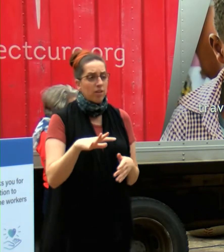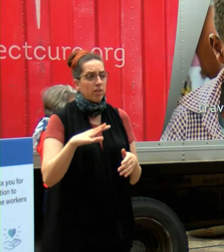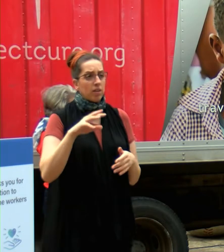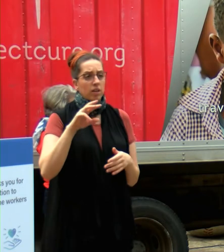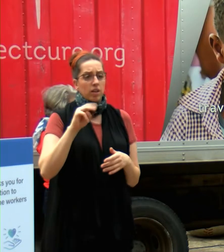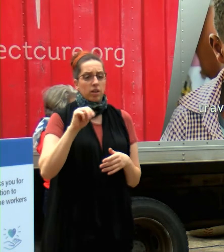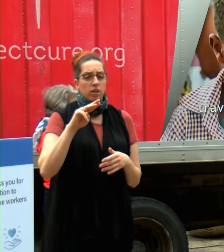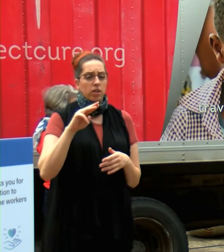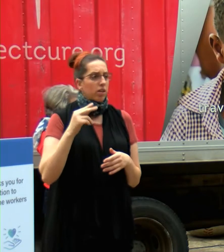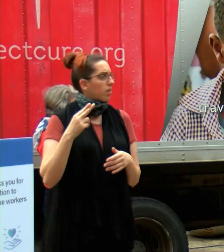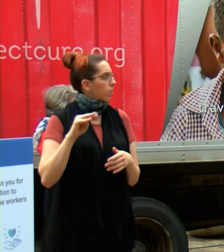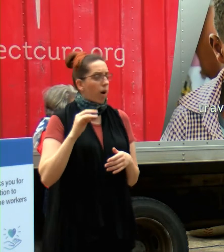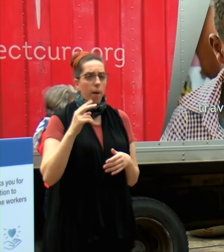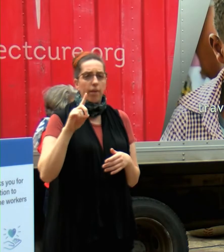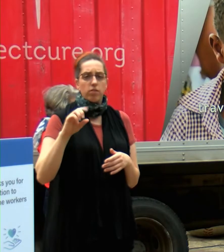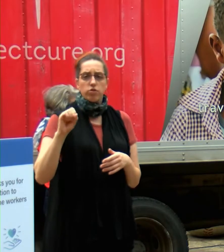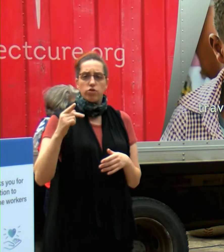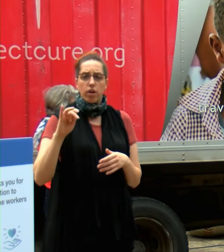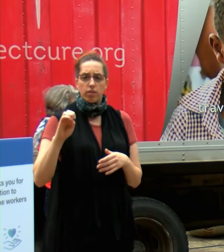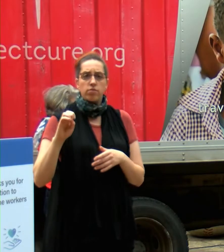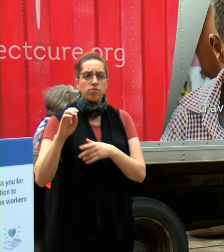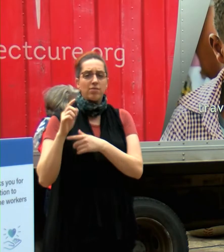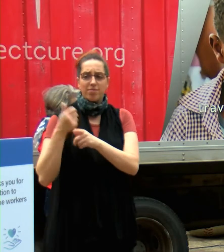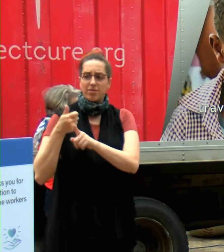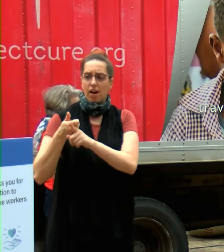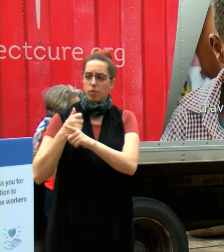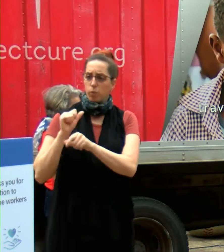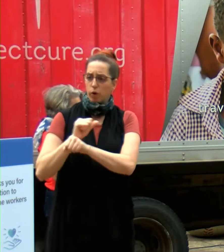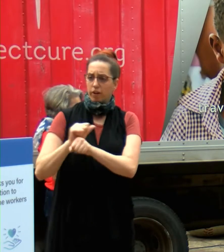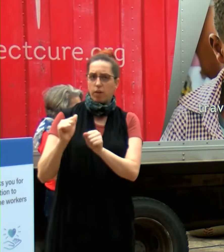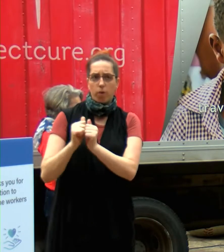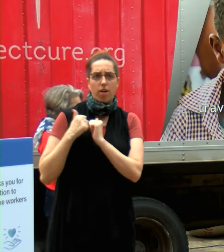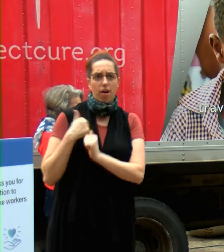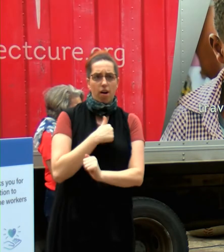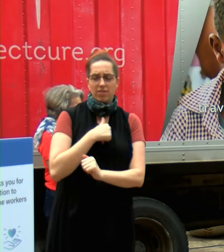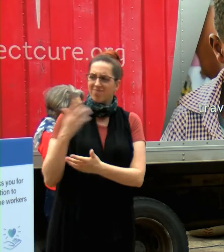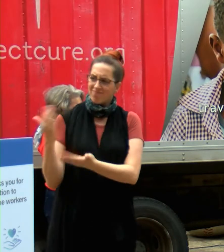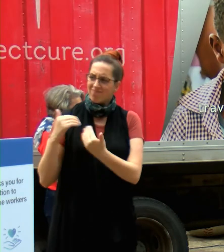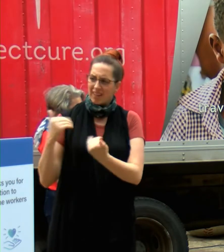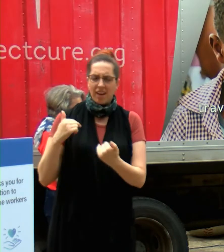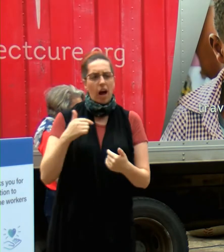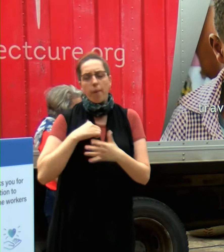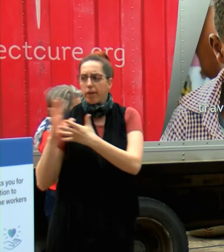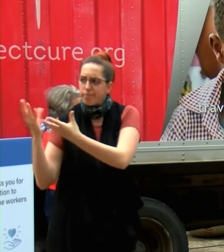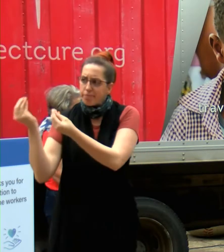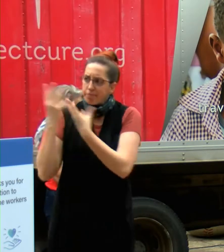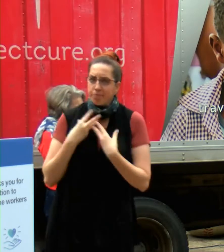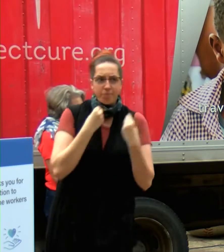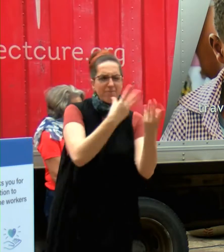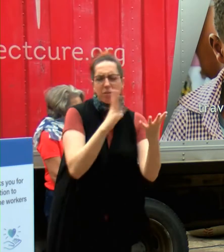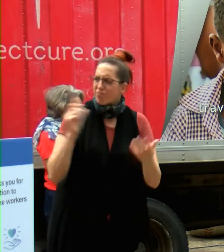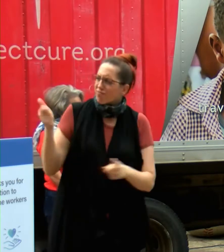Mohammed Sheikh has been working with us so very, very closely. Why don't you just come on? Instead of me repeating it, why don't you make it?